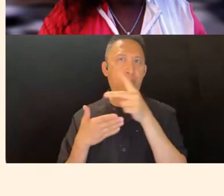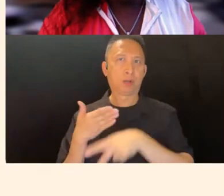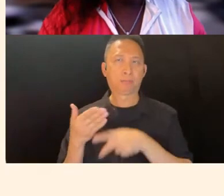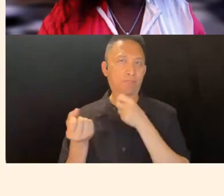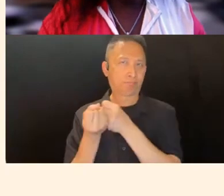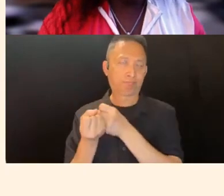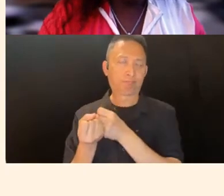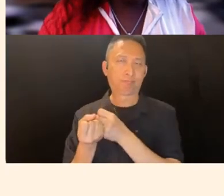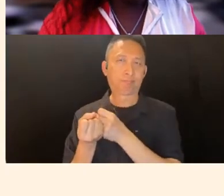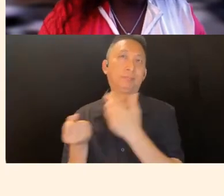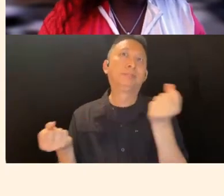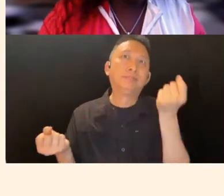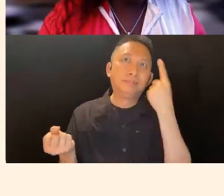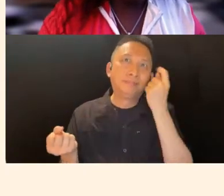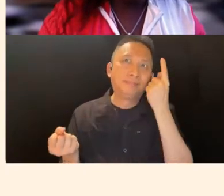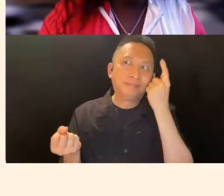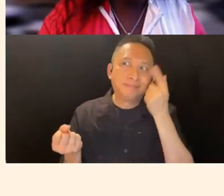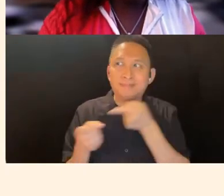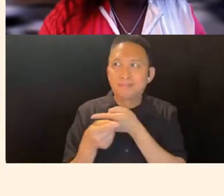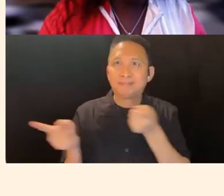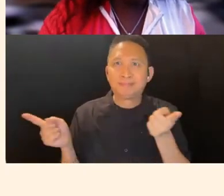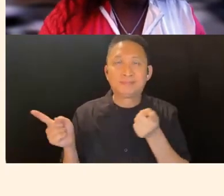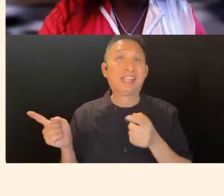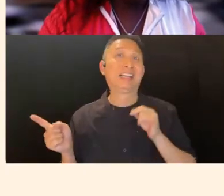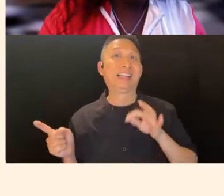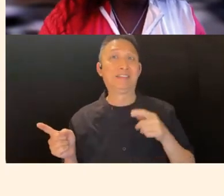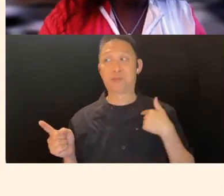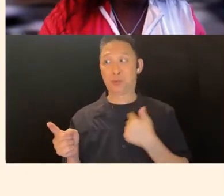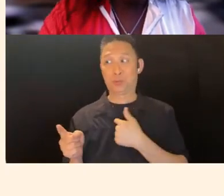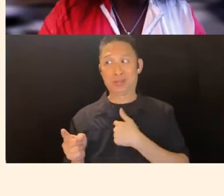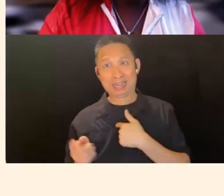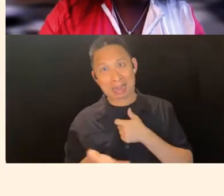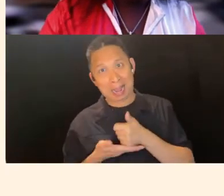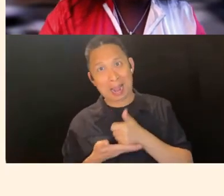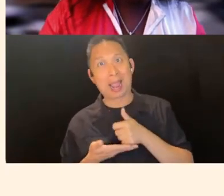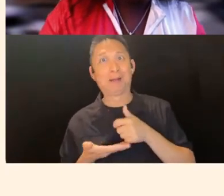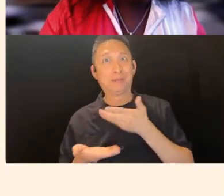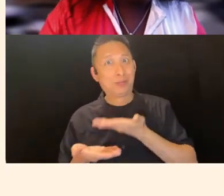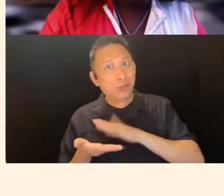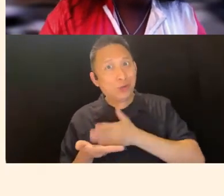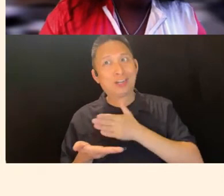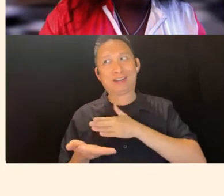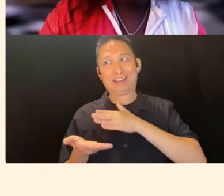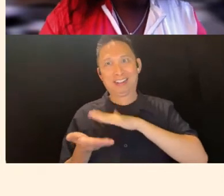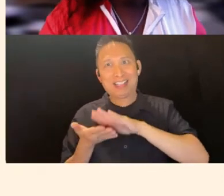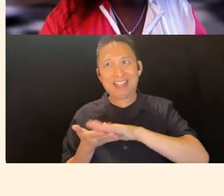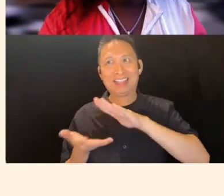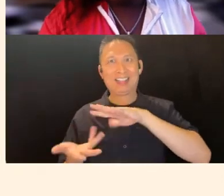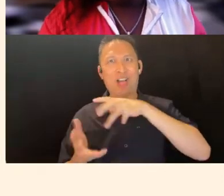listen, when you got a person that does the laundry, that cooks and cleans and everything like that, I would love the program too, okay?